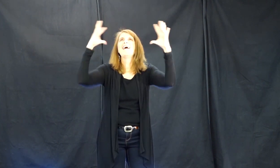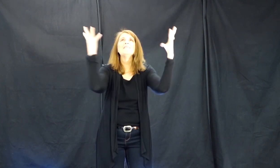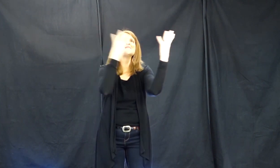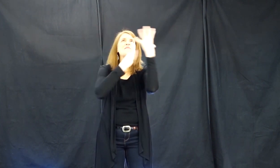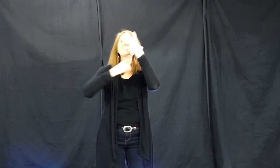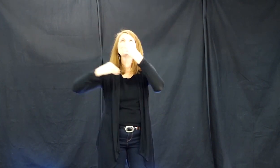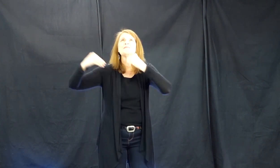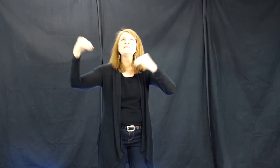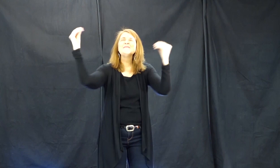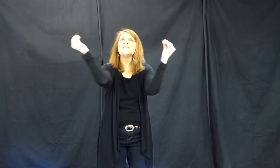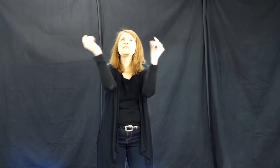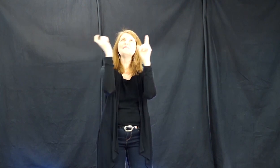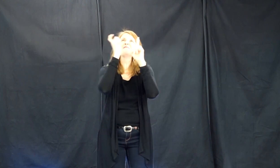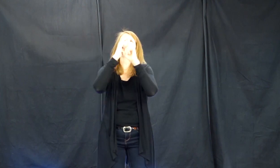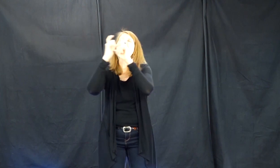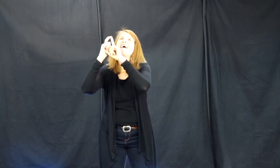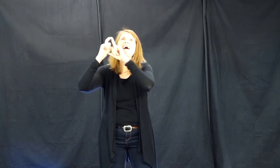palaces out of paragraphs. You built